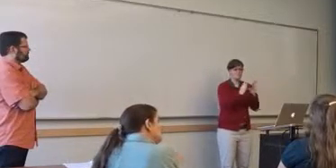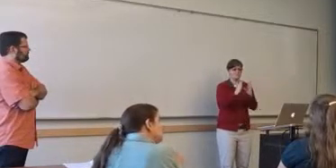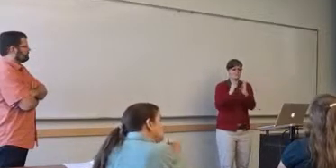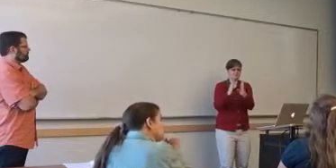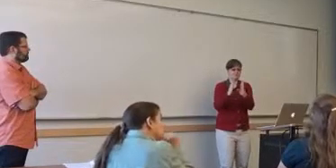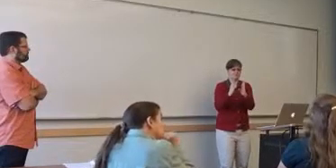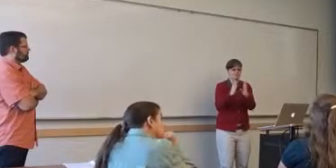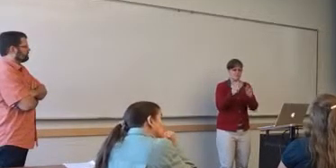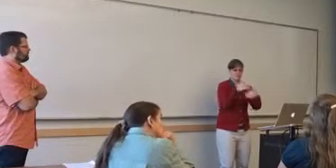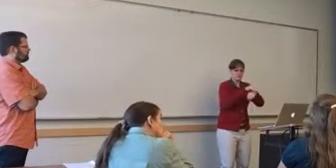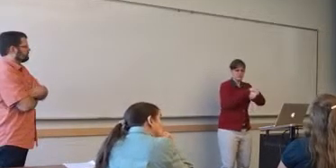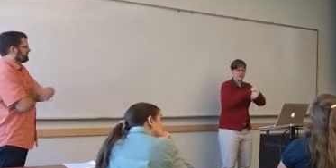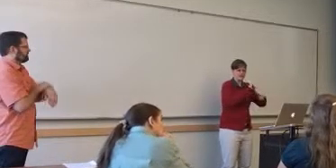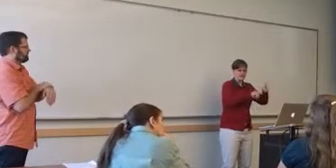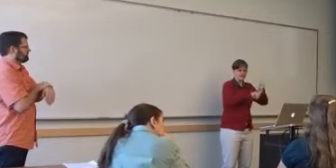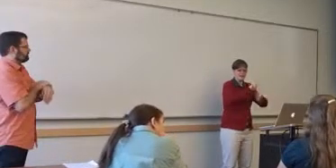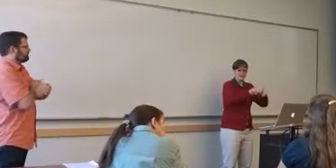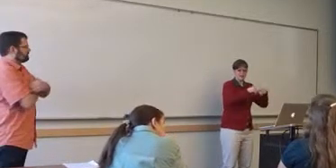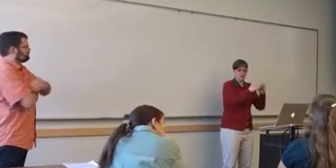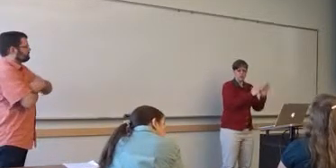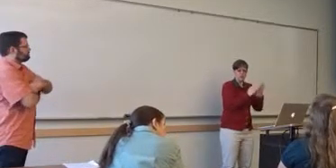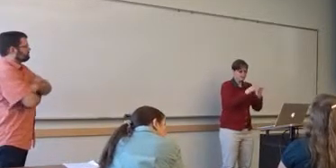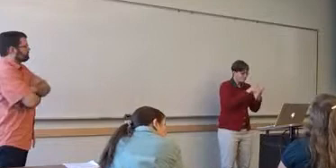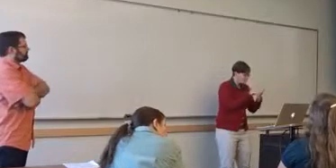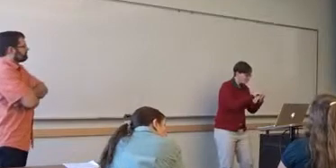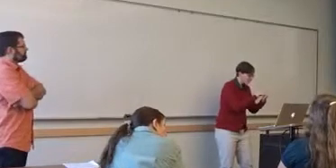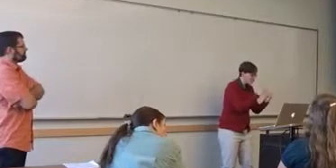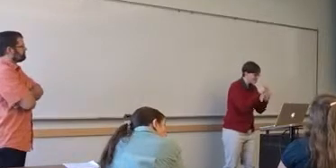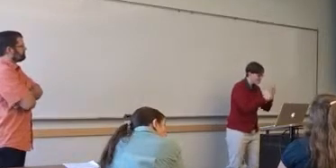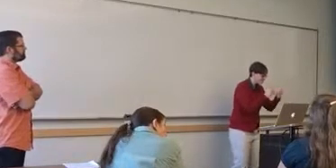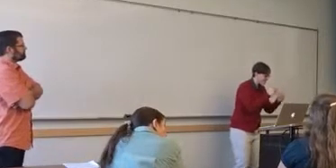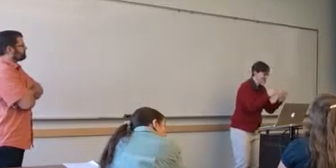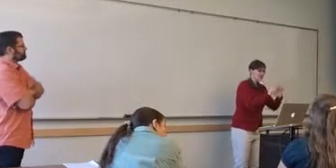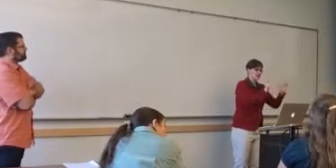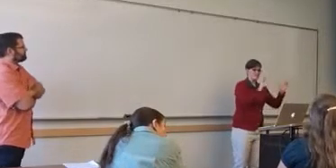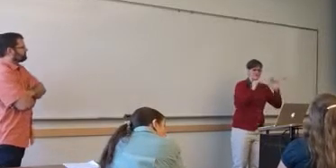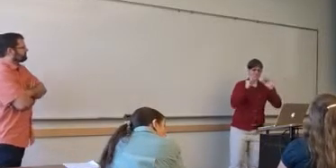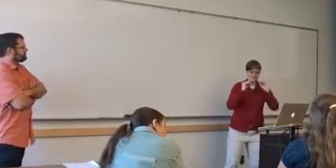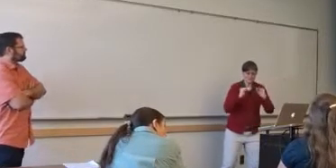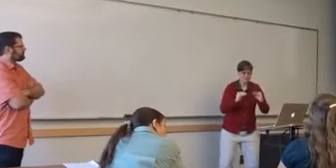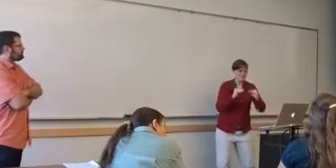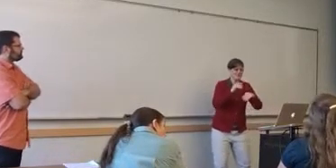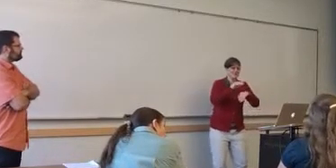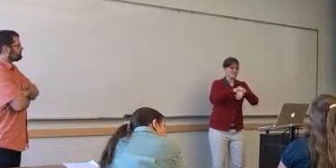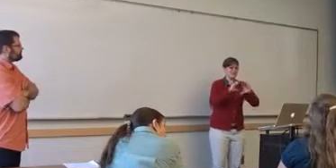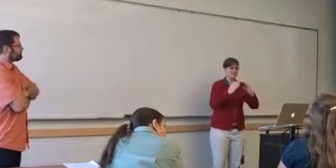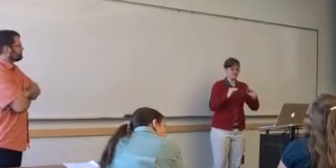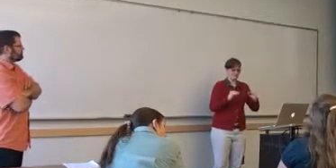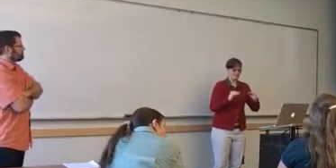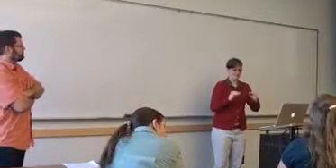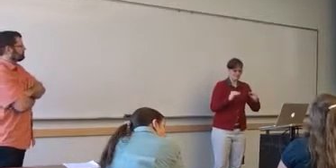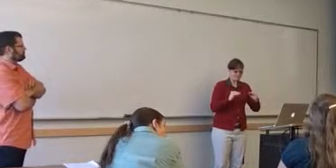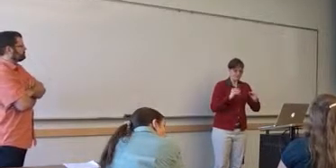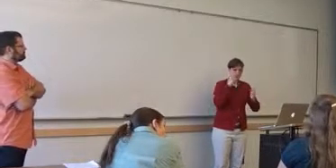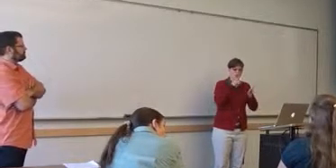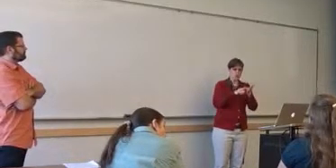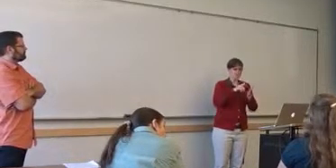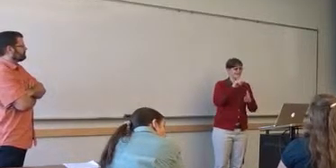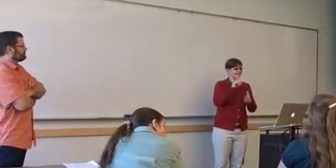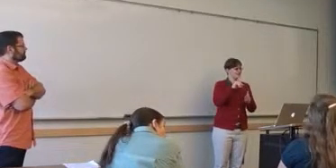communication. It was signs, but in English word order. So that's what he was learning. But then when he went to teach,